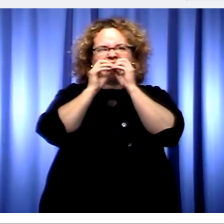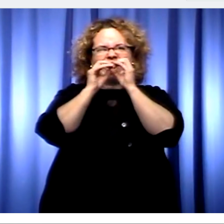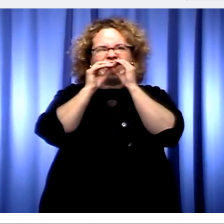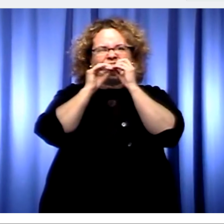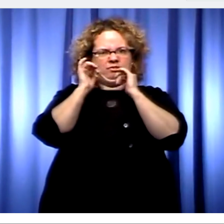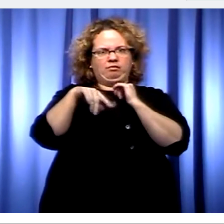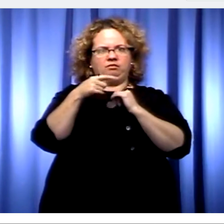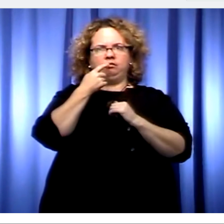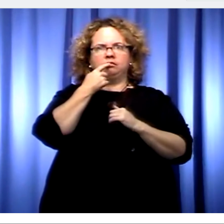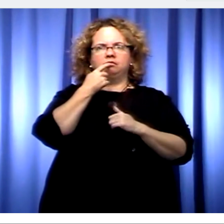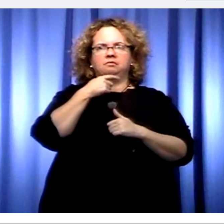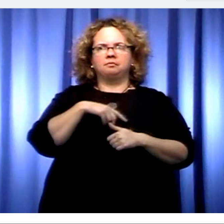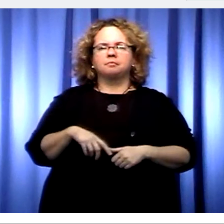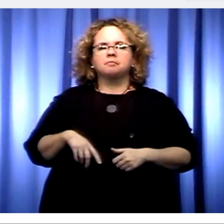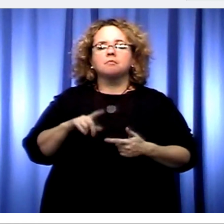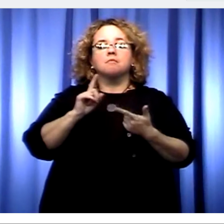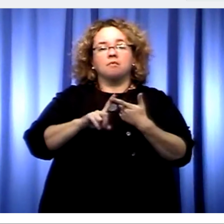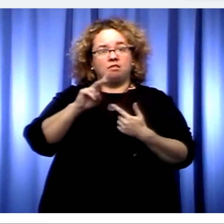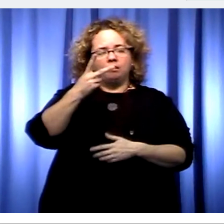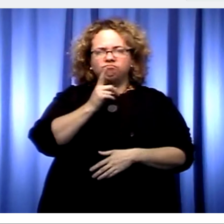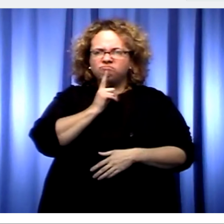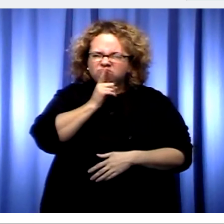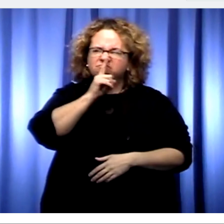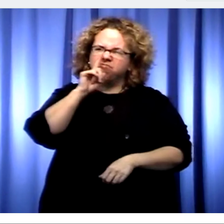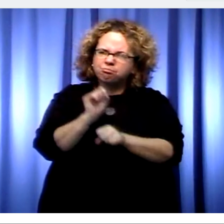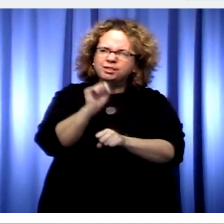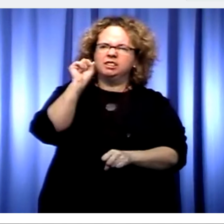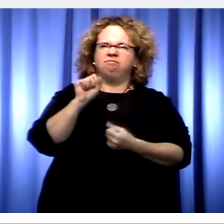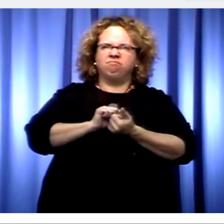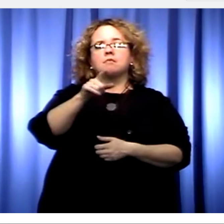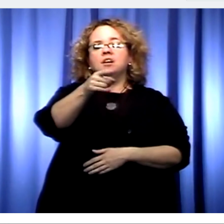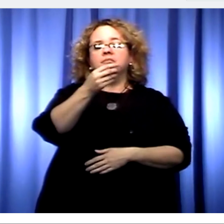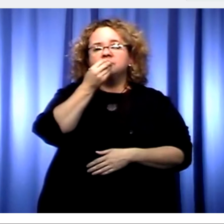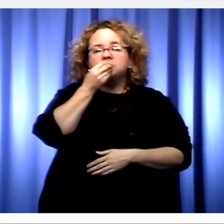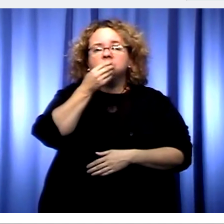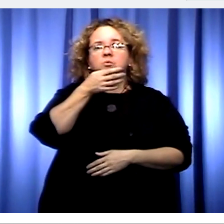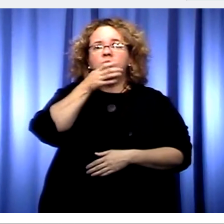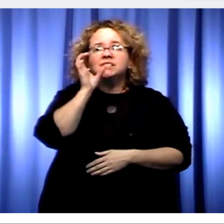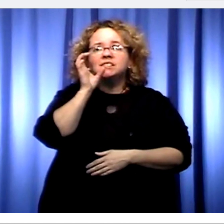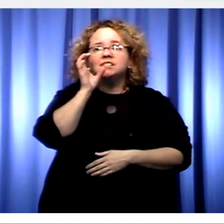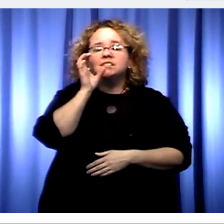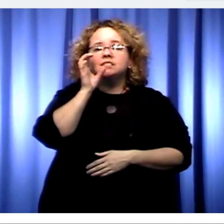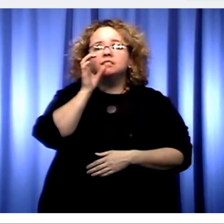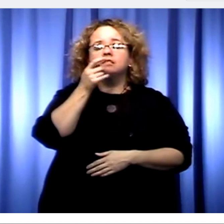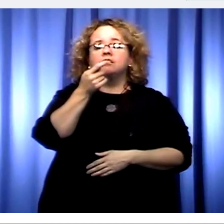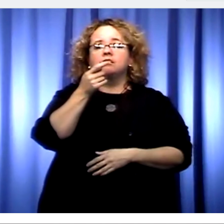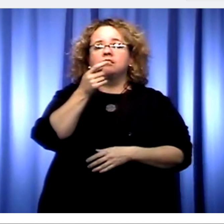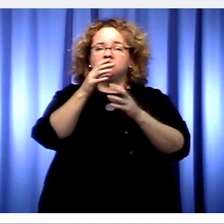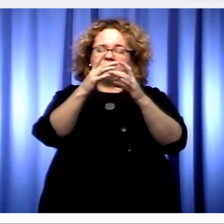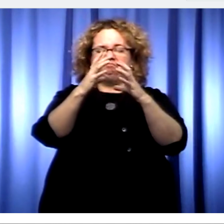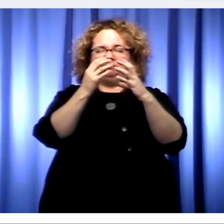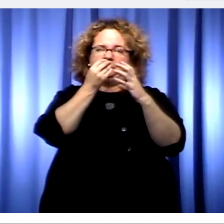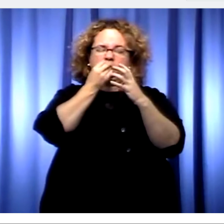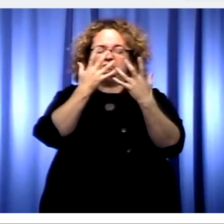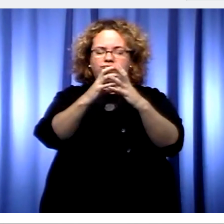mouth. Remember, it first enters into your mouth, and it's broken down. It really works to break it down.